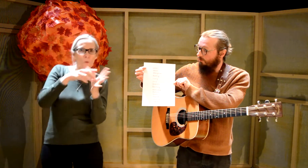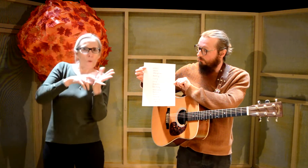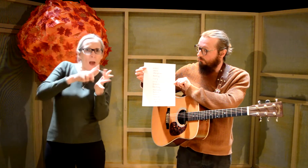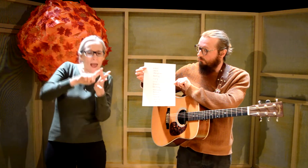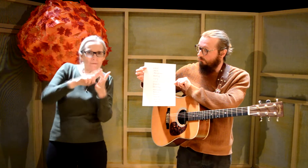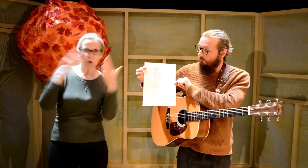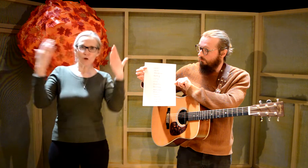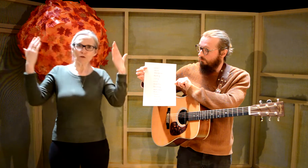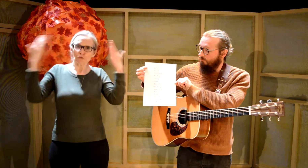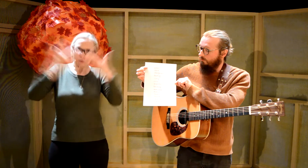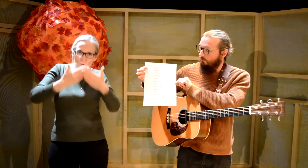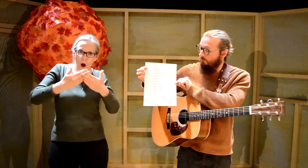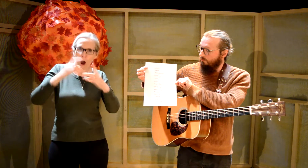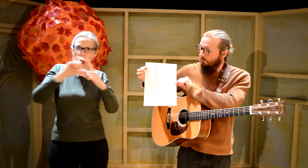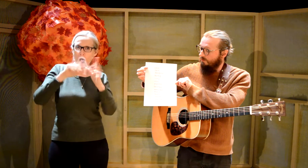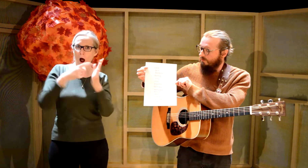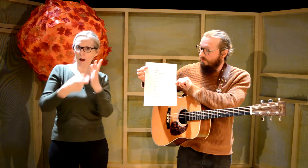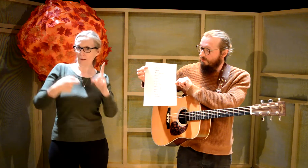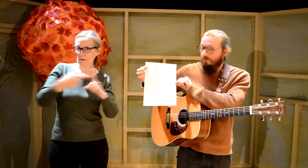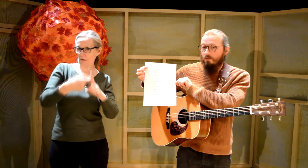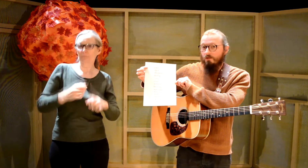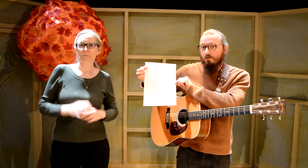dark,